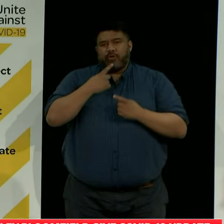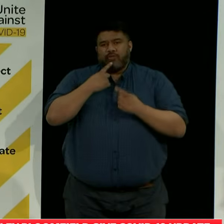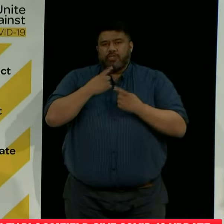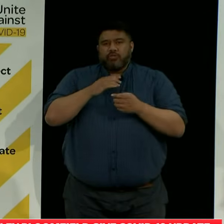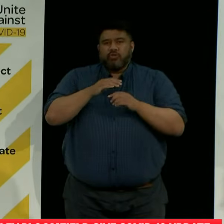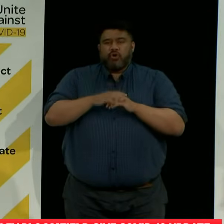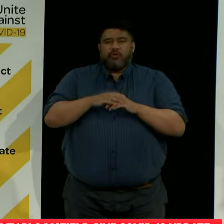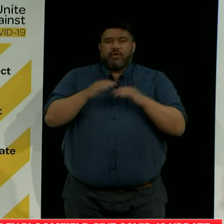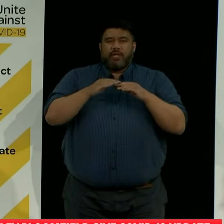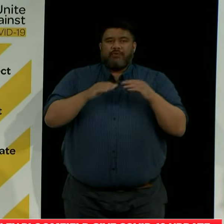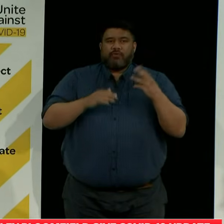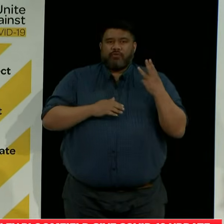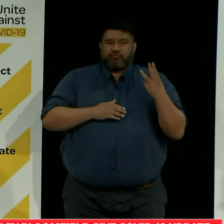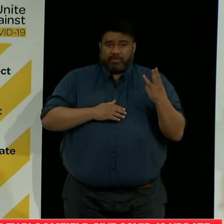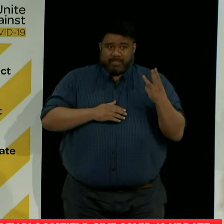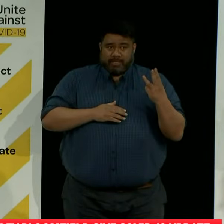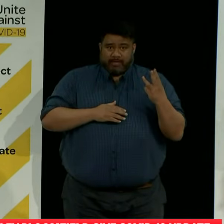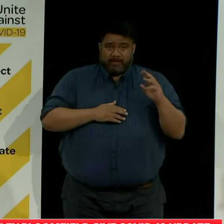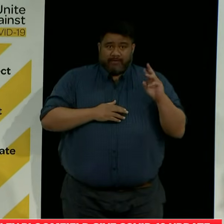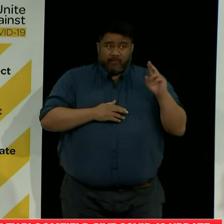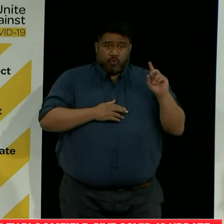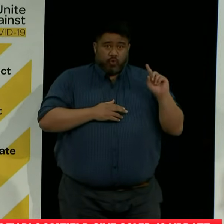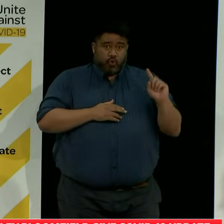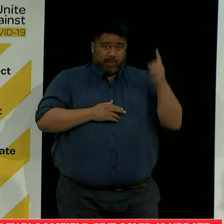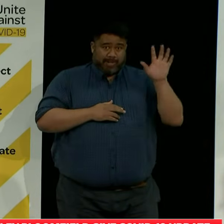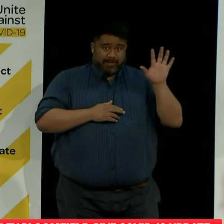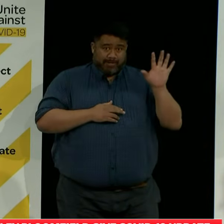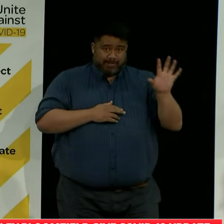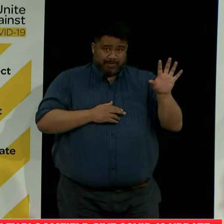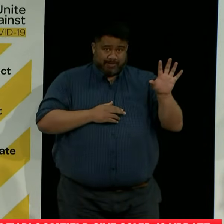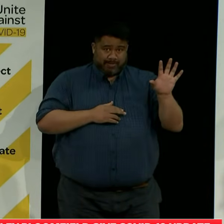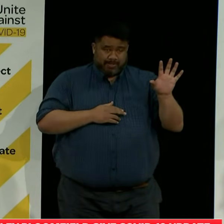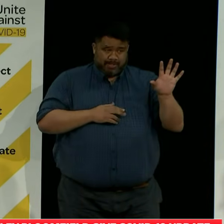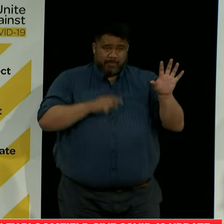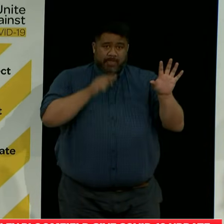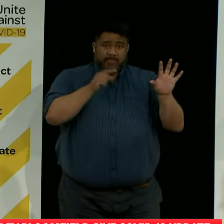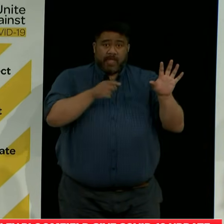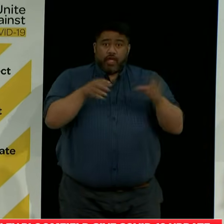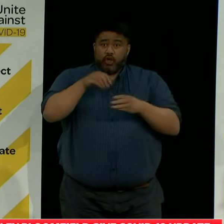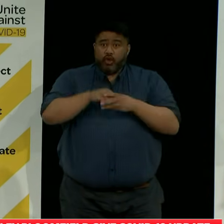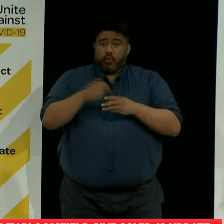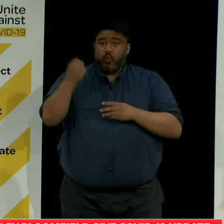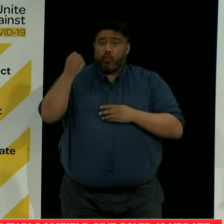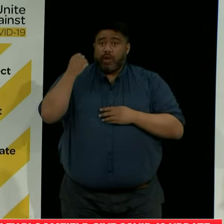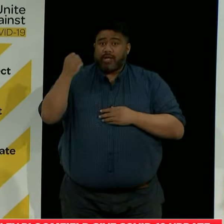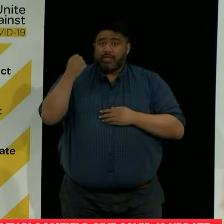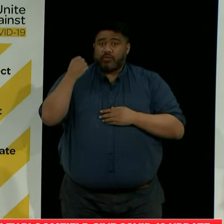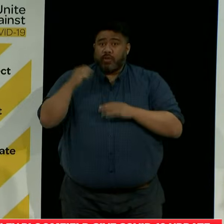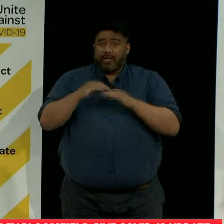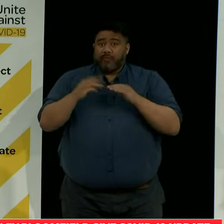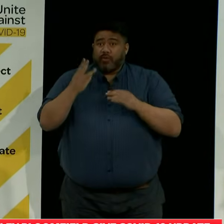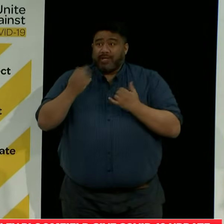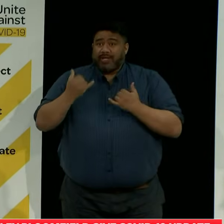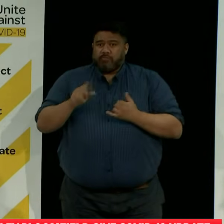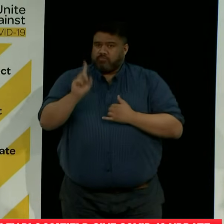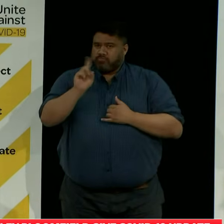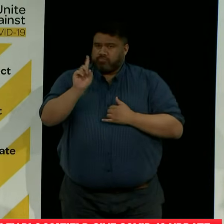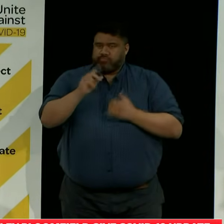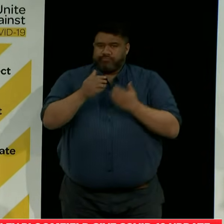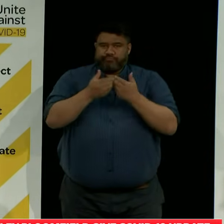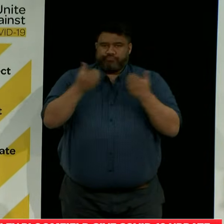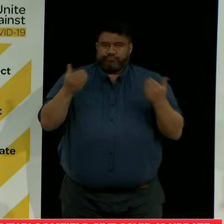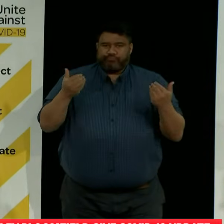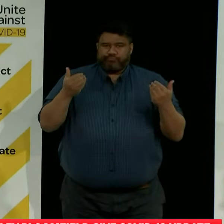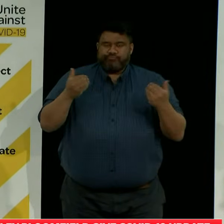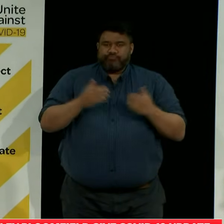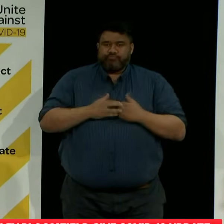3 restrictions here that I've announced today will not extend to the northwest Waikato area Level 3. Current restrictions there